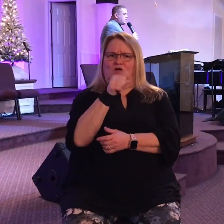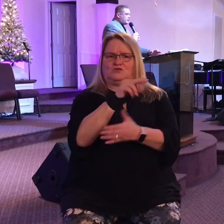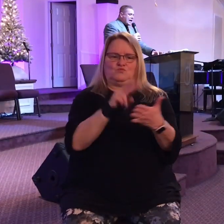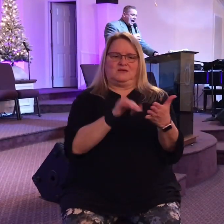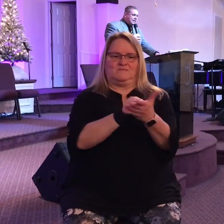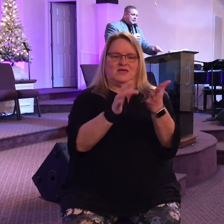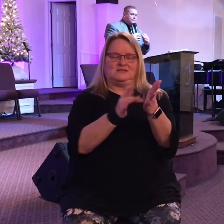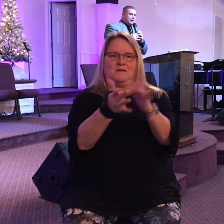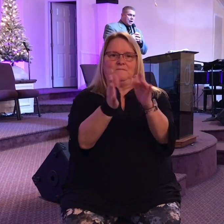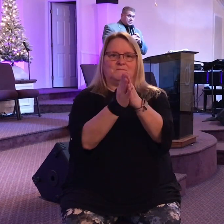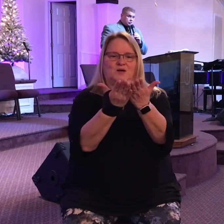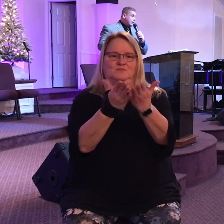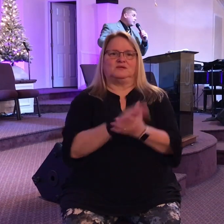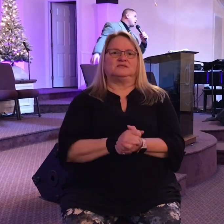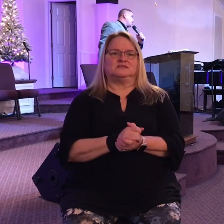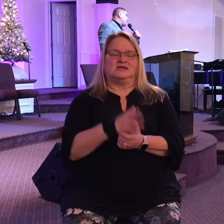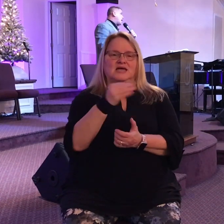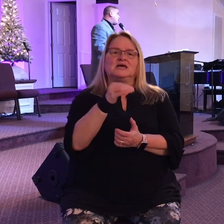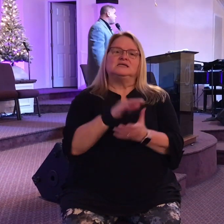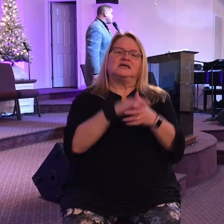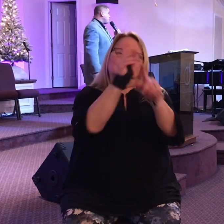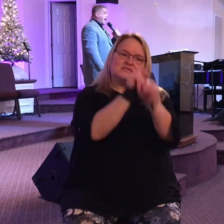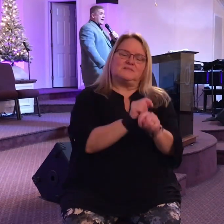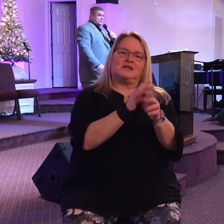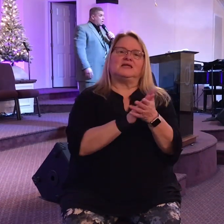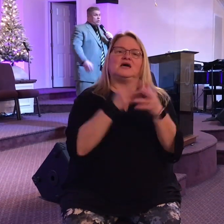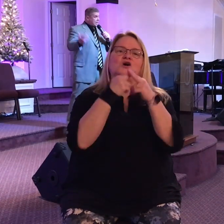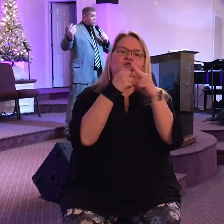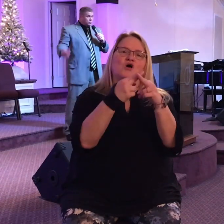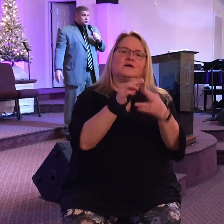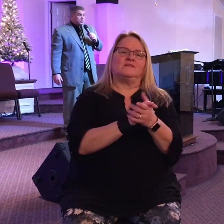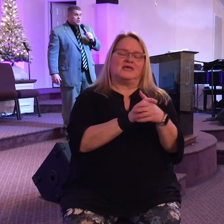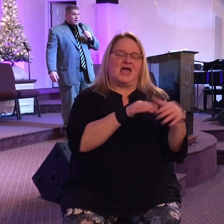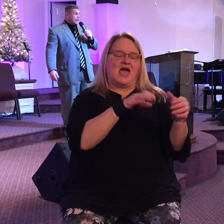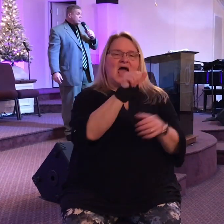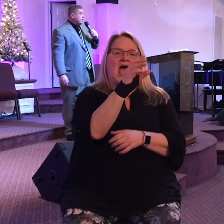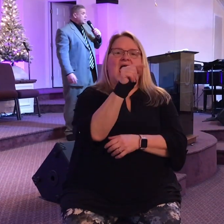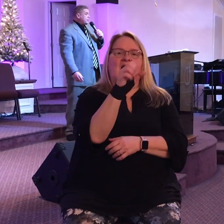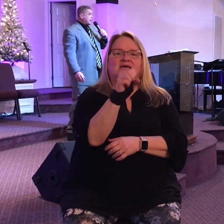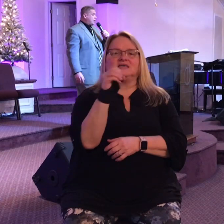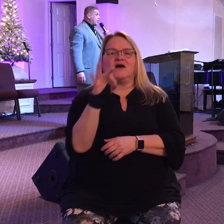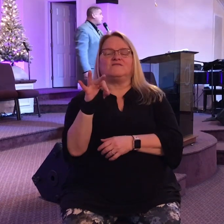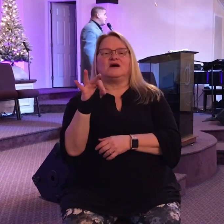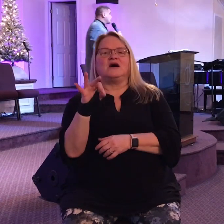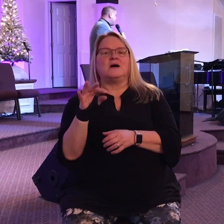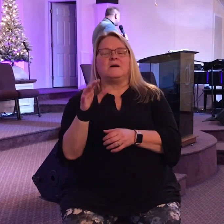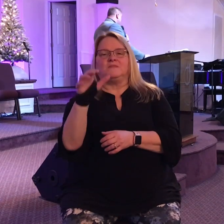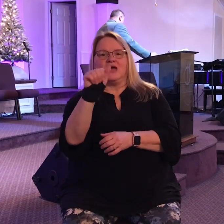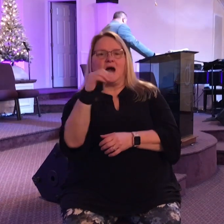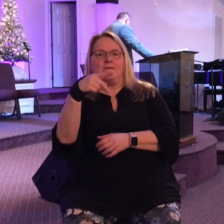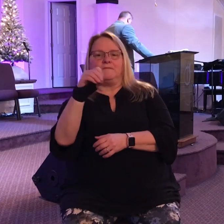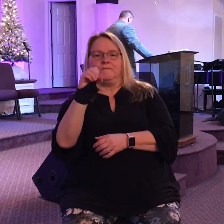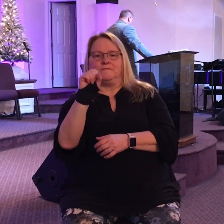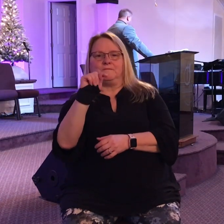called the Acts of the Apostles, but it really could have been called the Acts of the Holy Ghost. It really could have been called the Holy Ghost